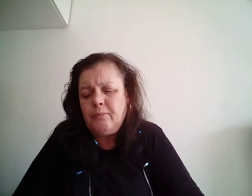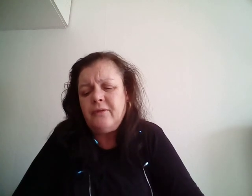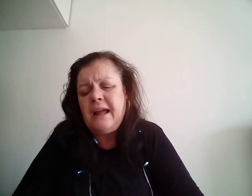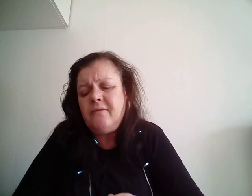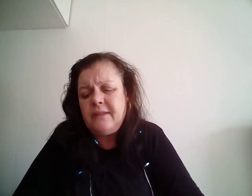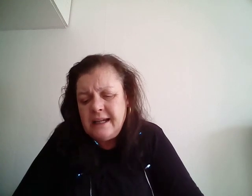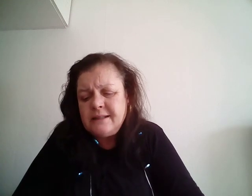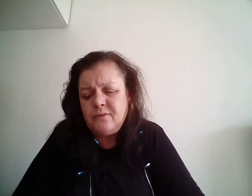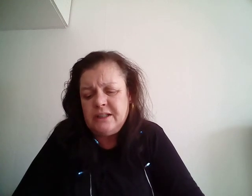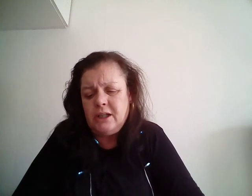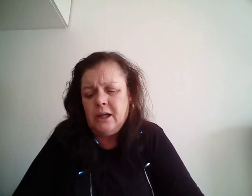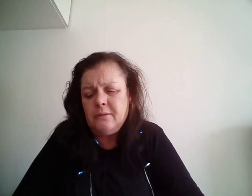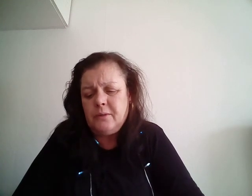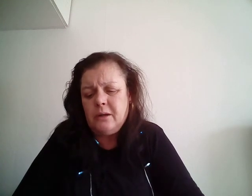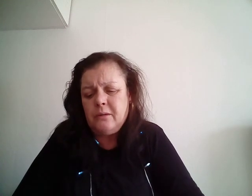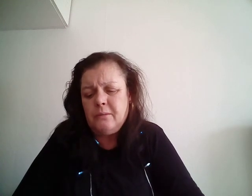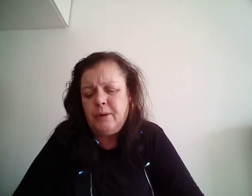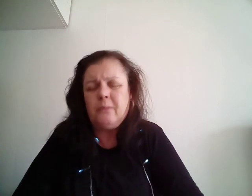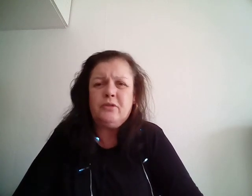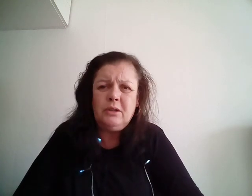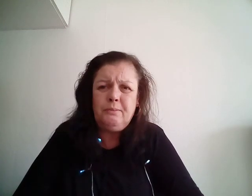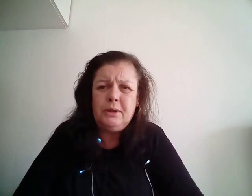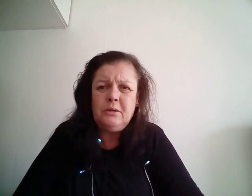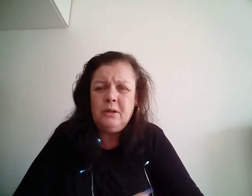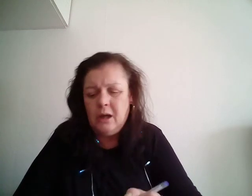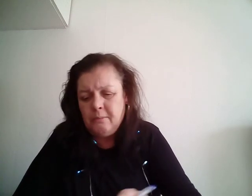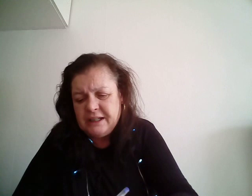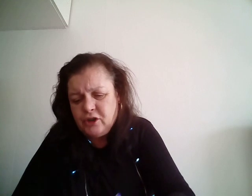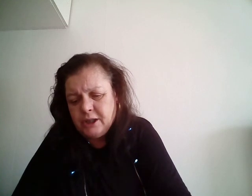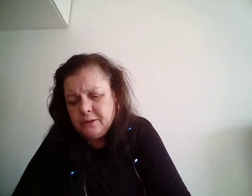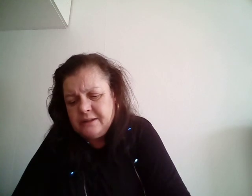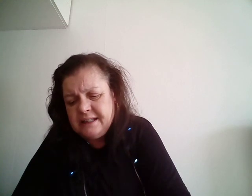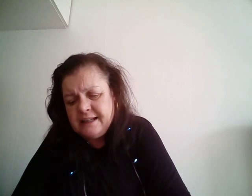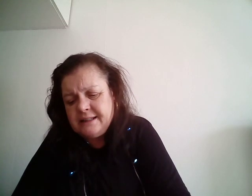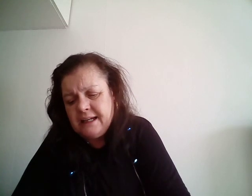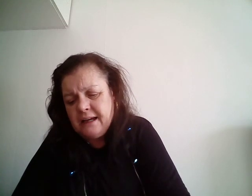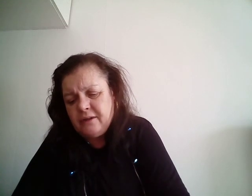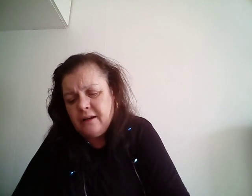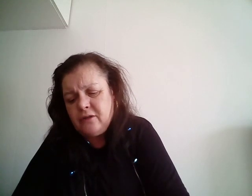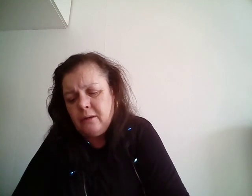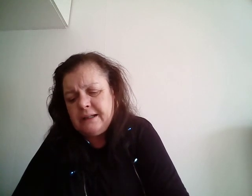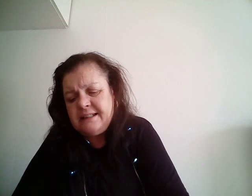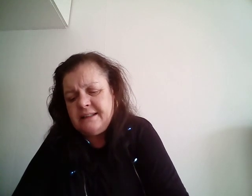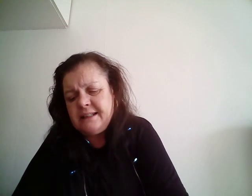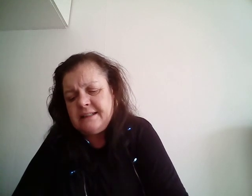But then this video popped up on BitChute yesterday evening, and I thought, I want to listen to this